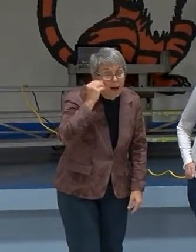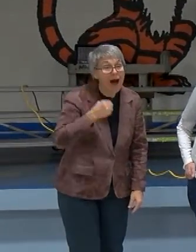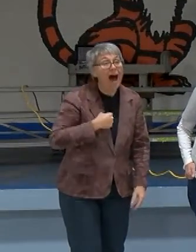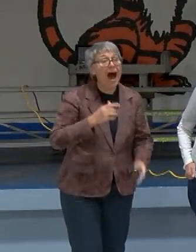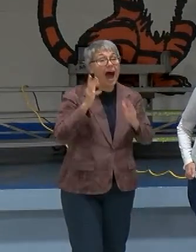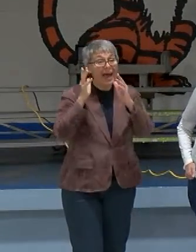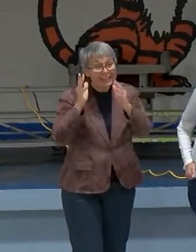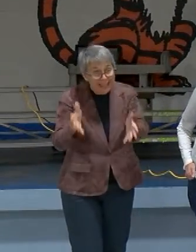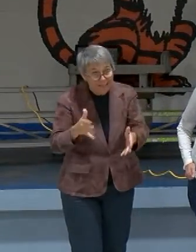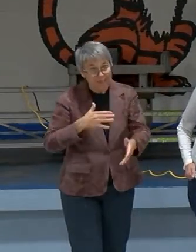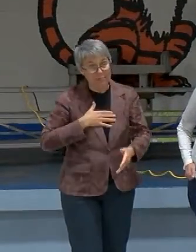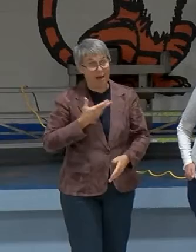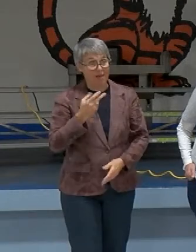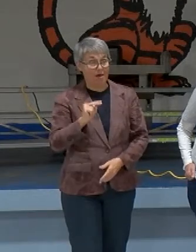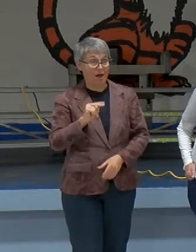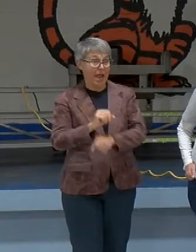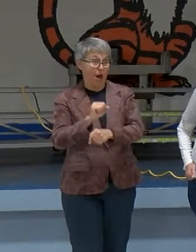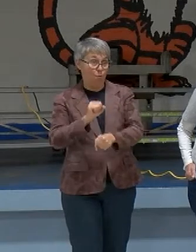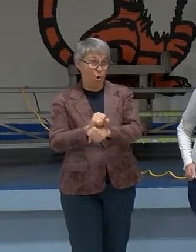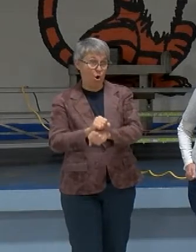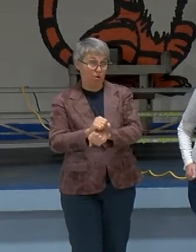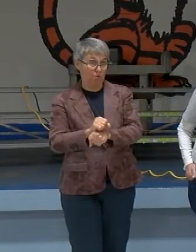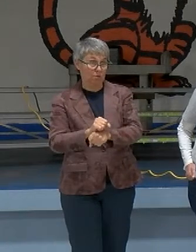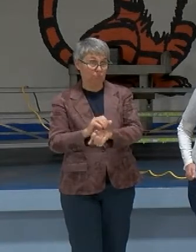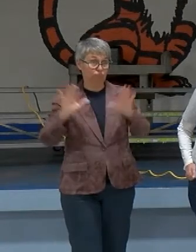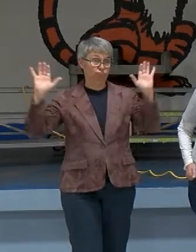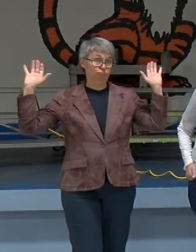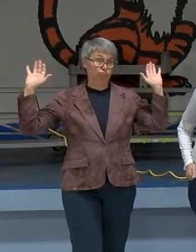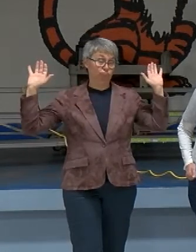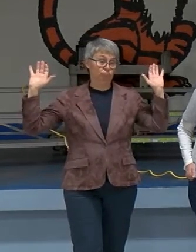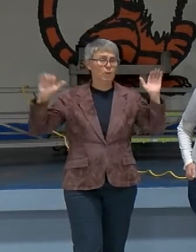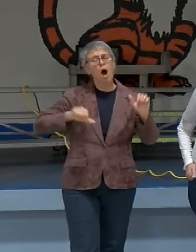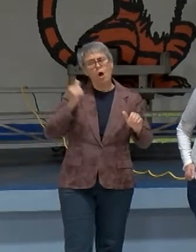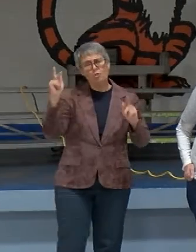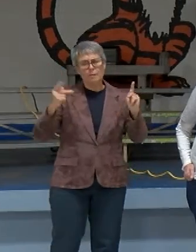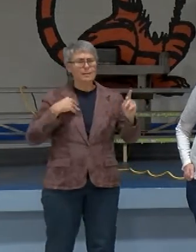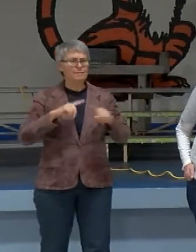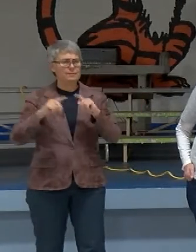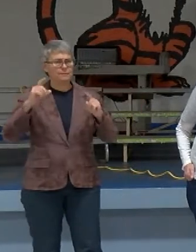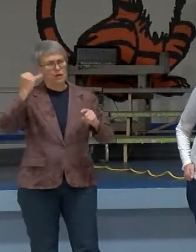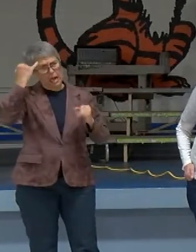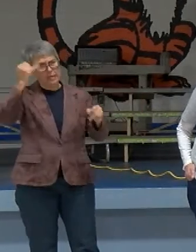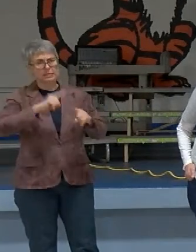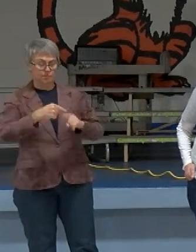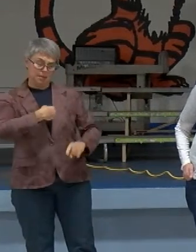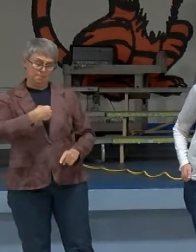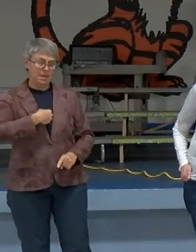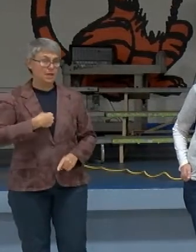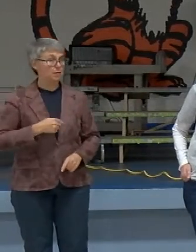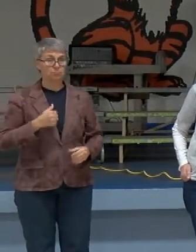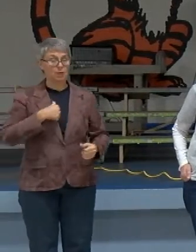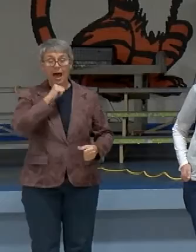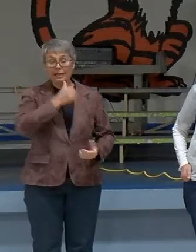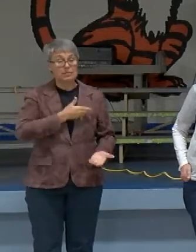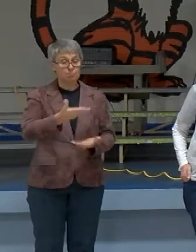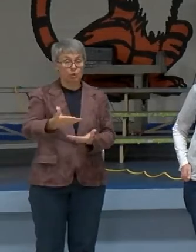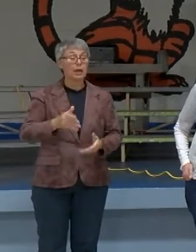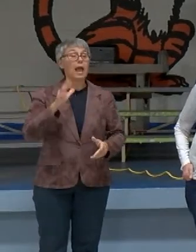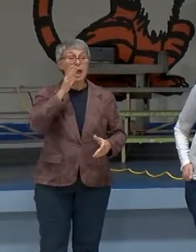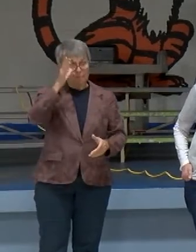parking lot. A lot of people are different, but that's the way I was. So parents would ask me back